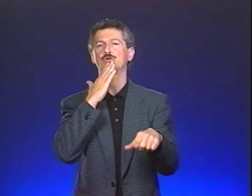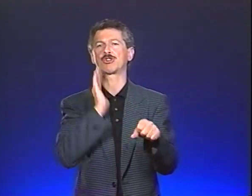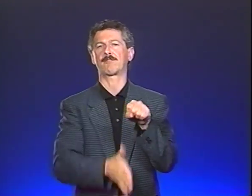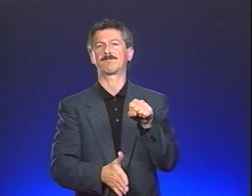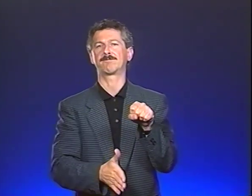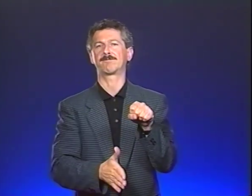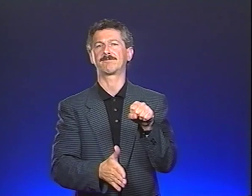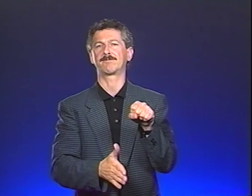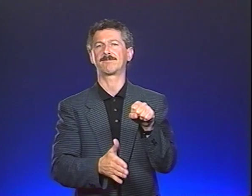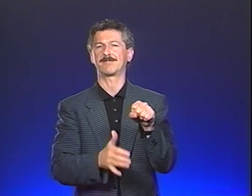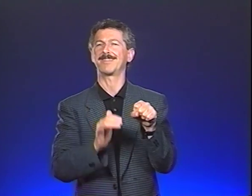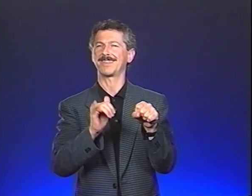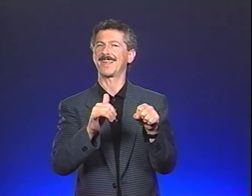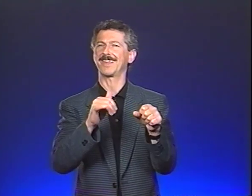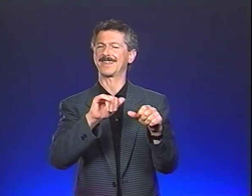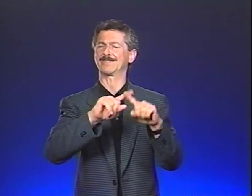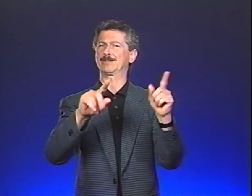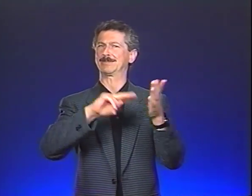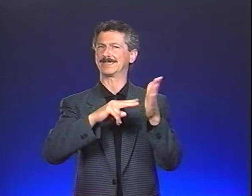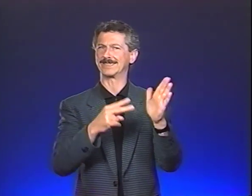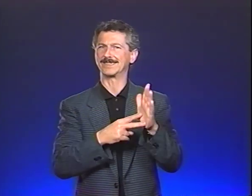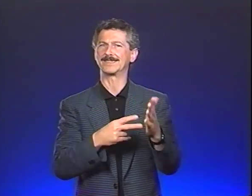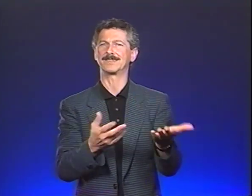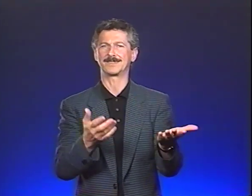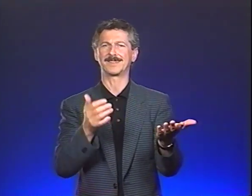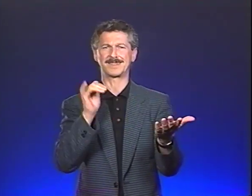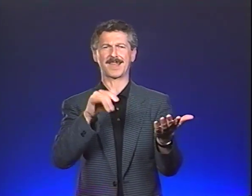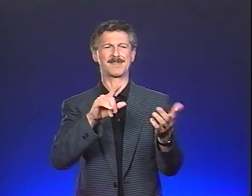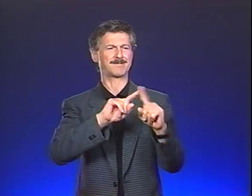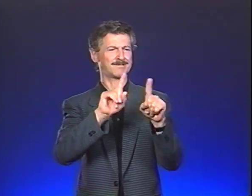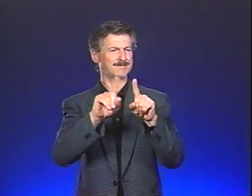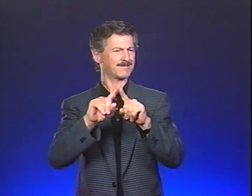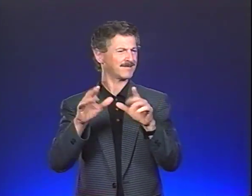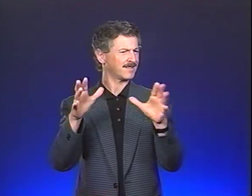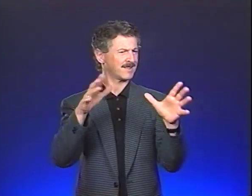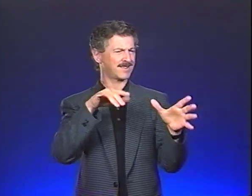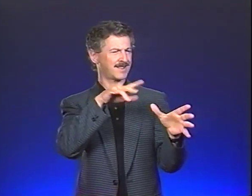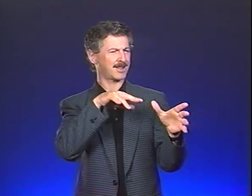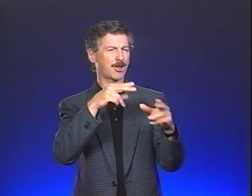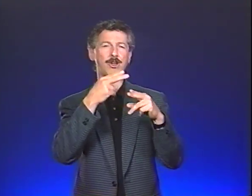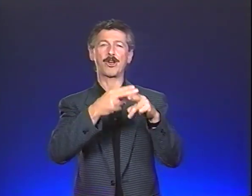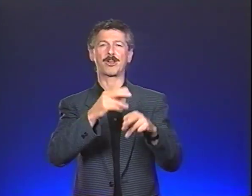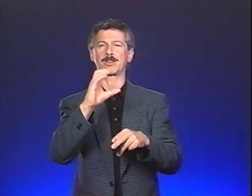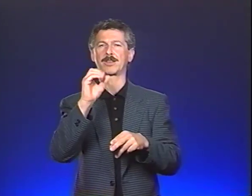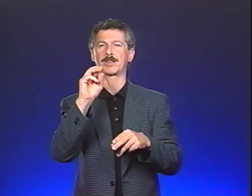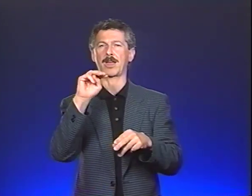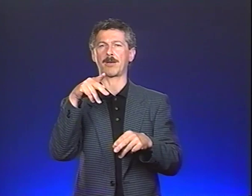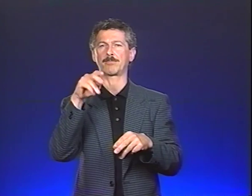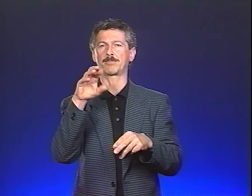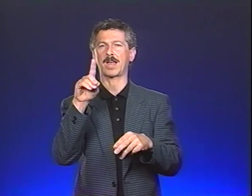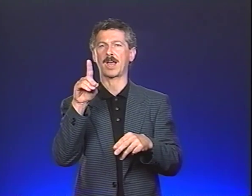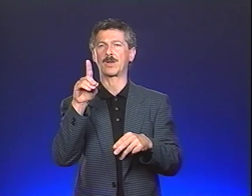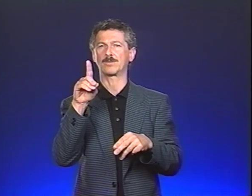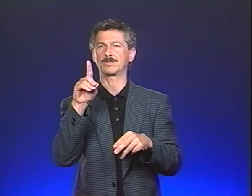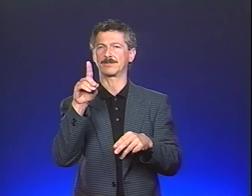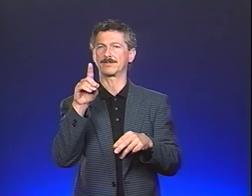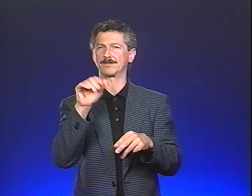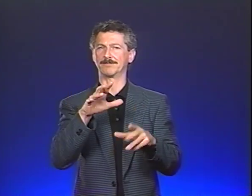The two signs good enough have come together to create a new sign meaning barely adequate. This process is called